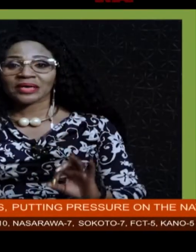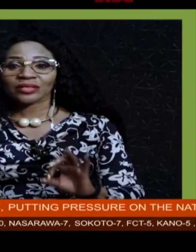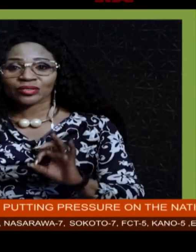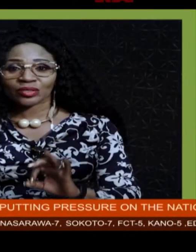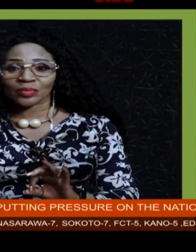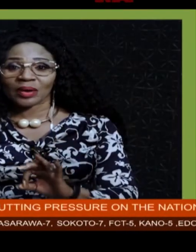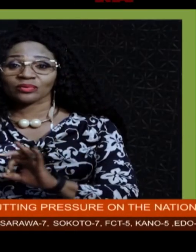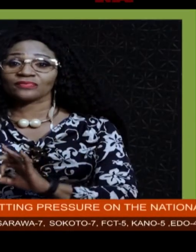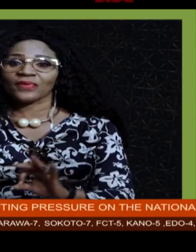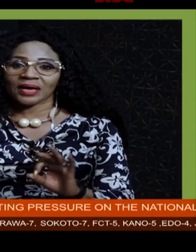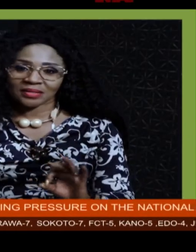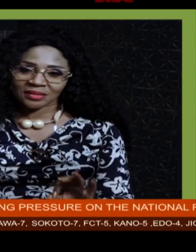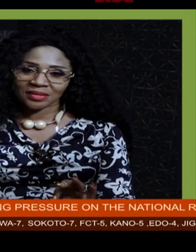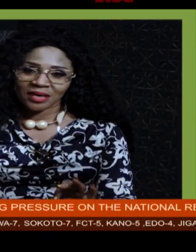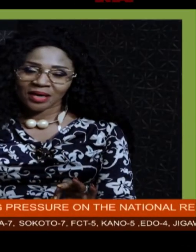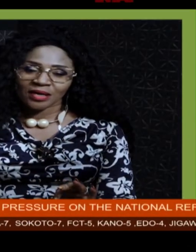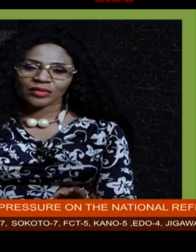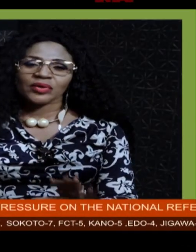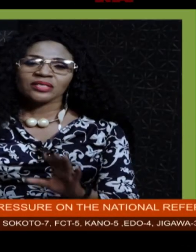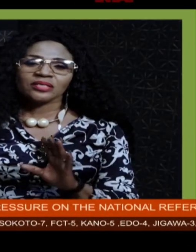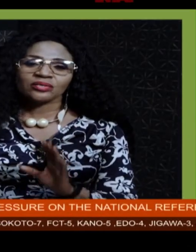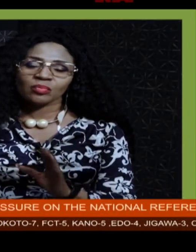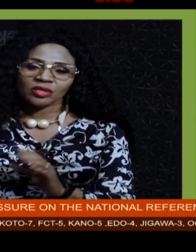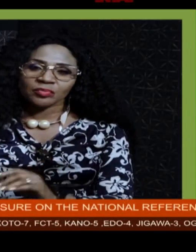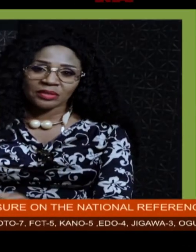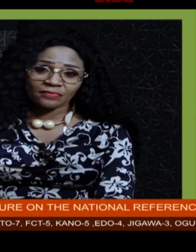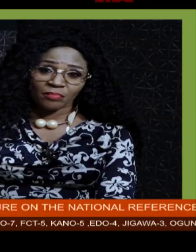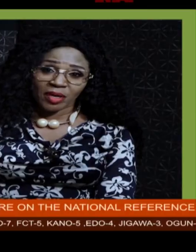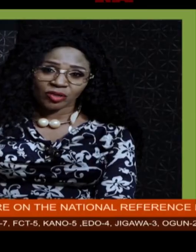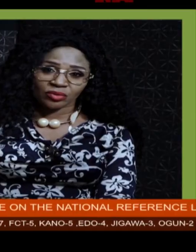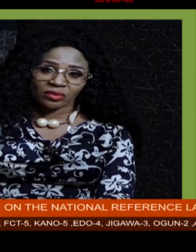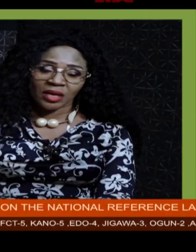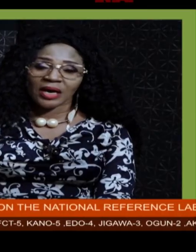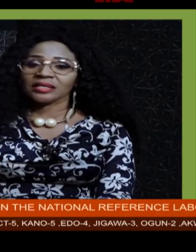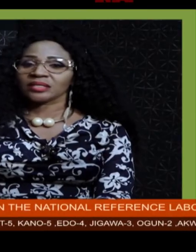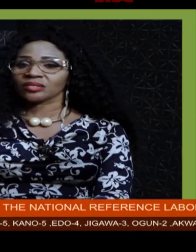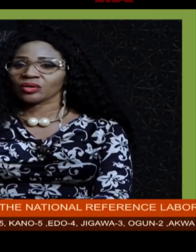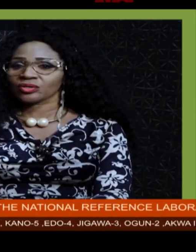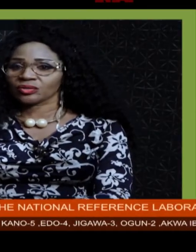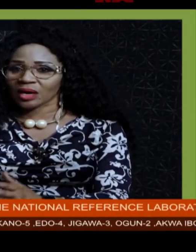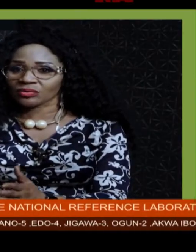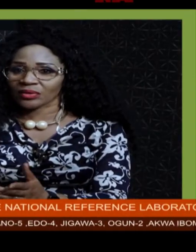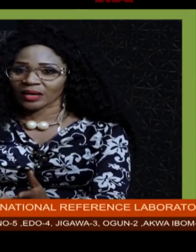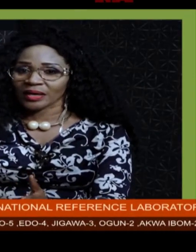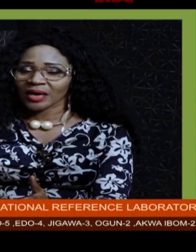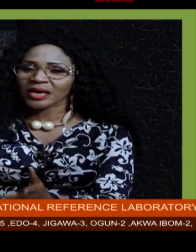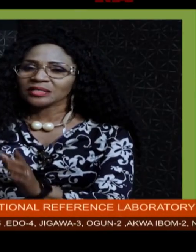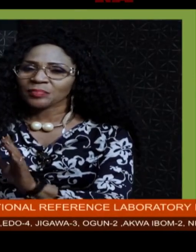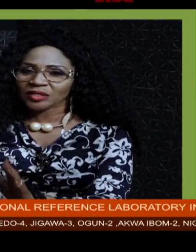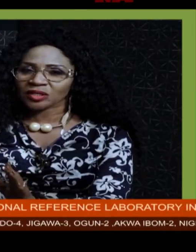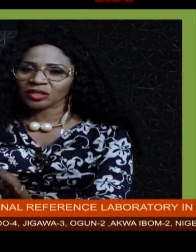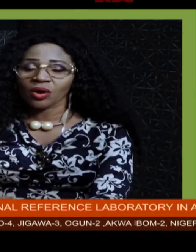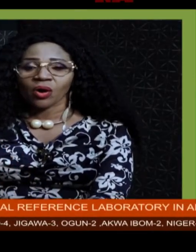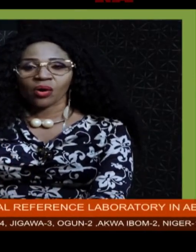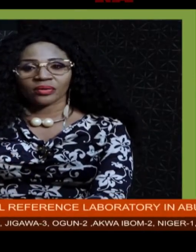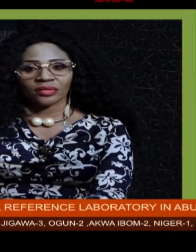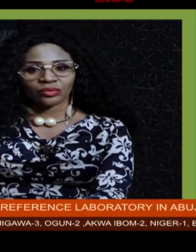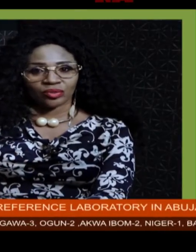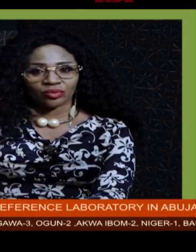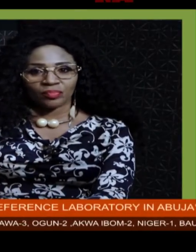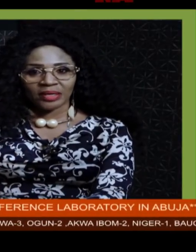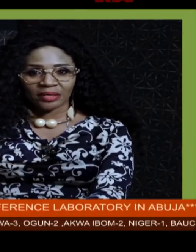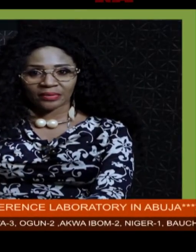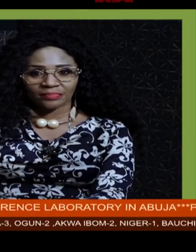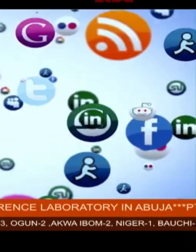I am here to talk about facts. There is so much misinformation and distortion out there, especially on